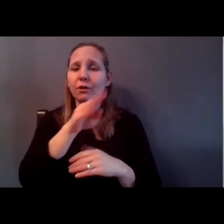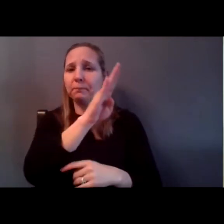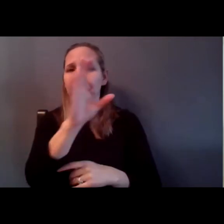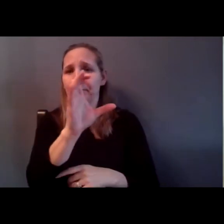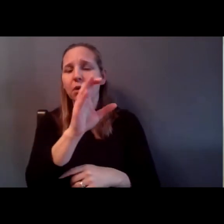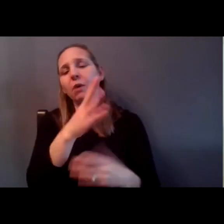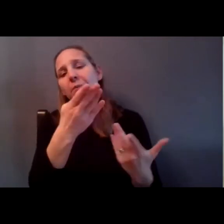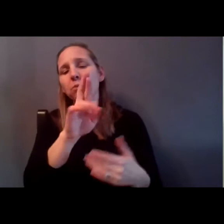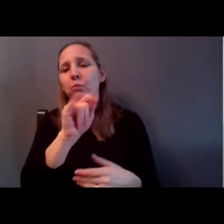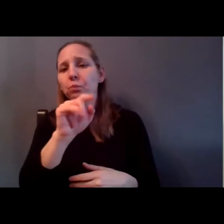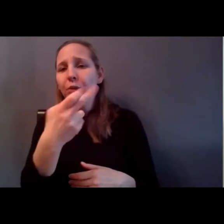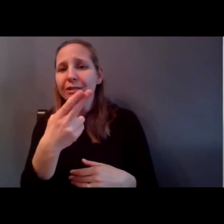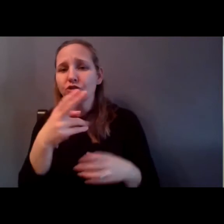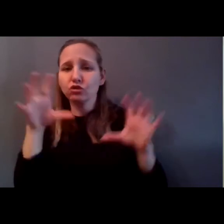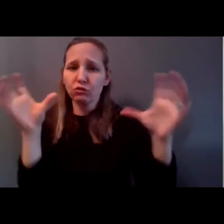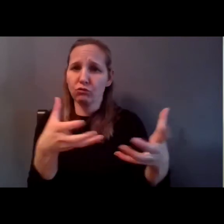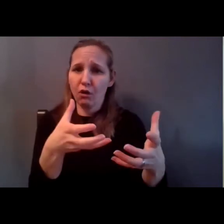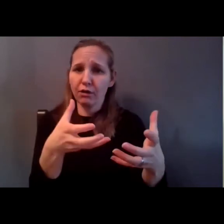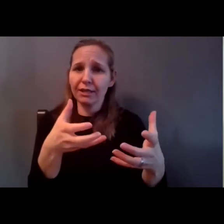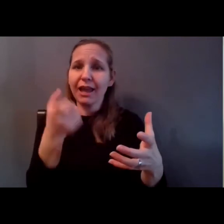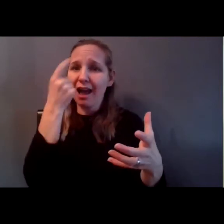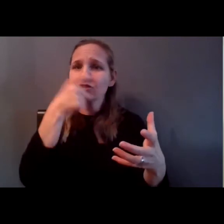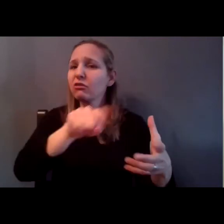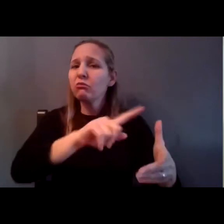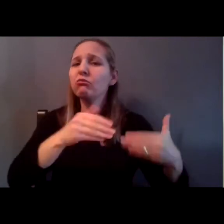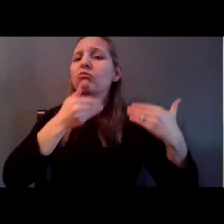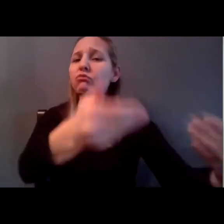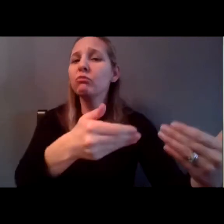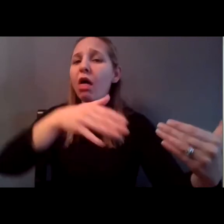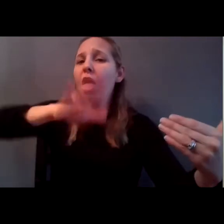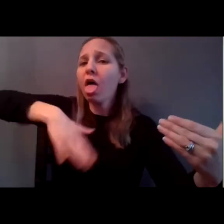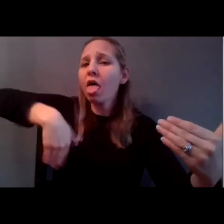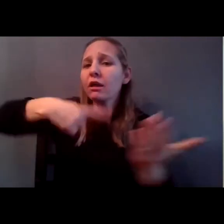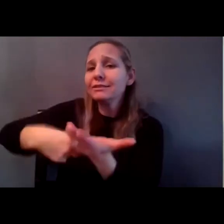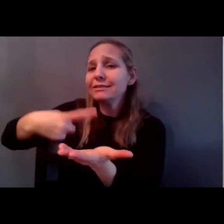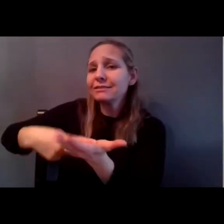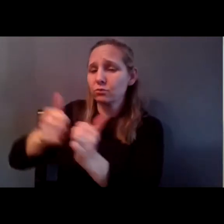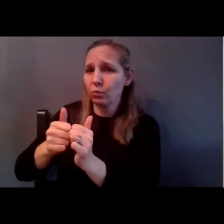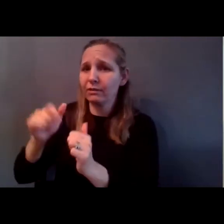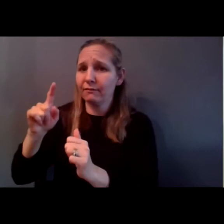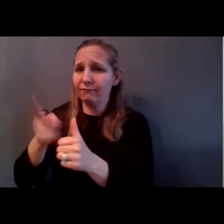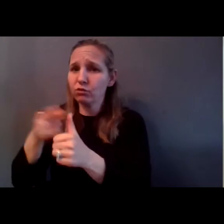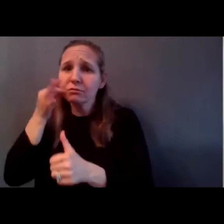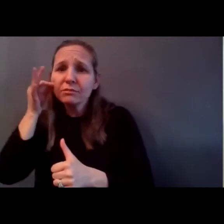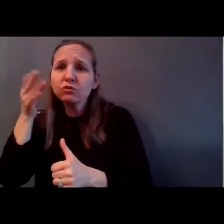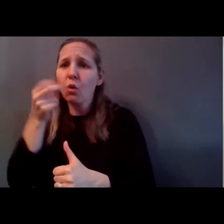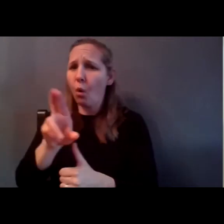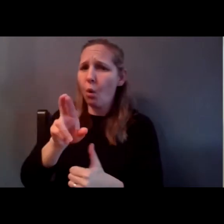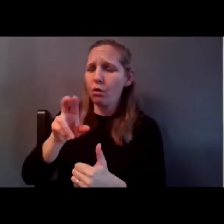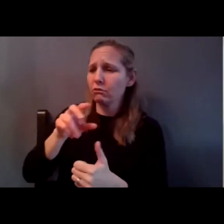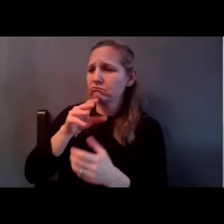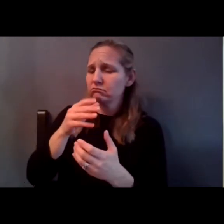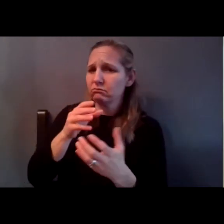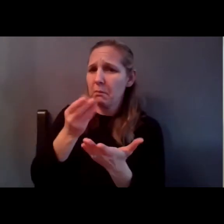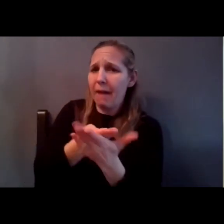of the British colony, without First Nations consent or compensation. The image that was shown